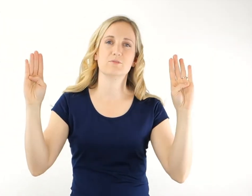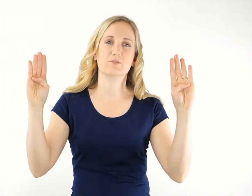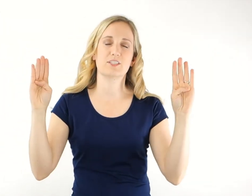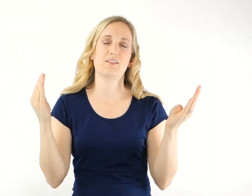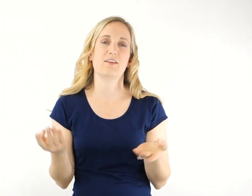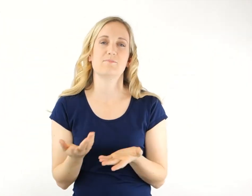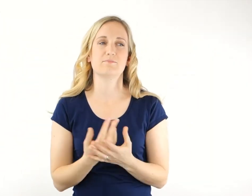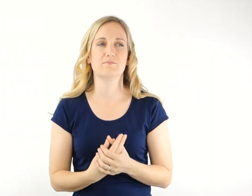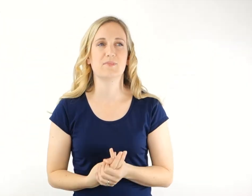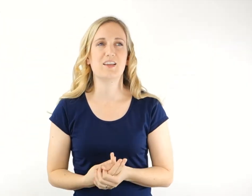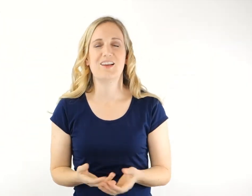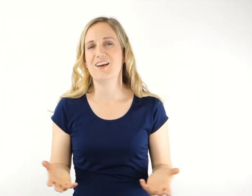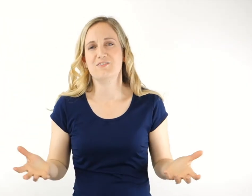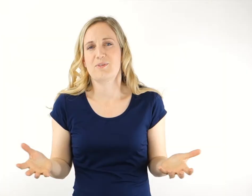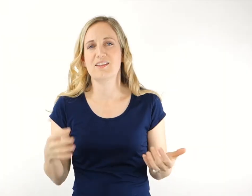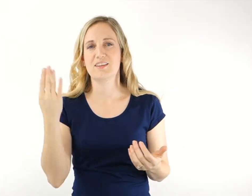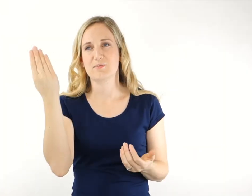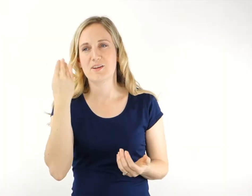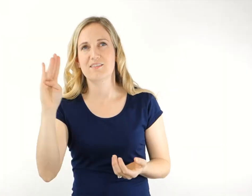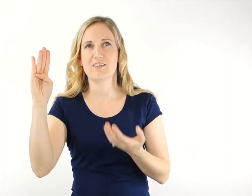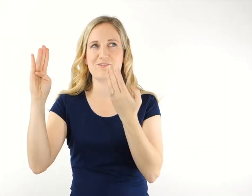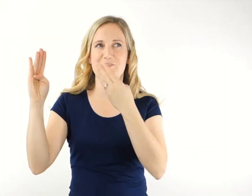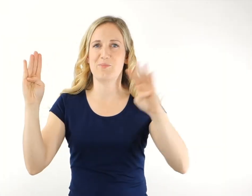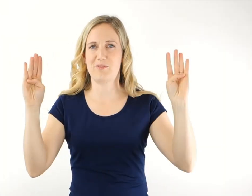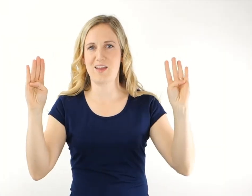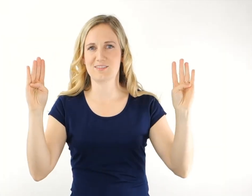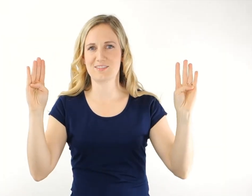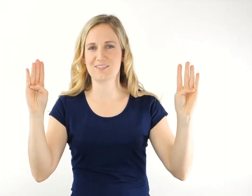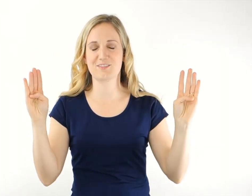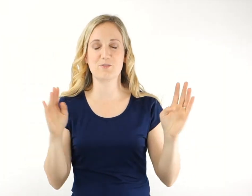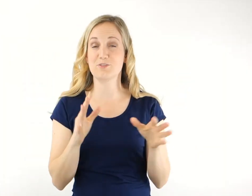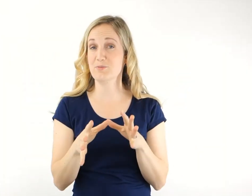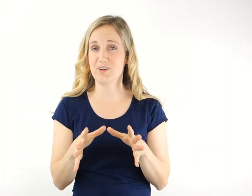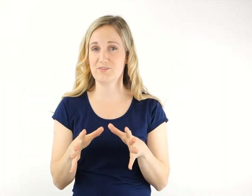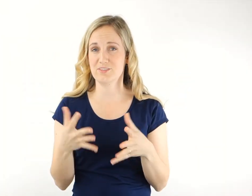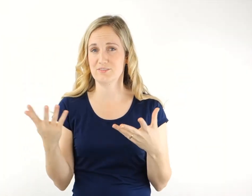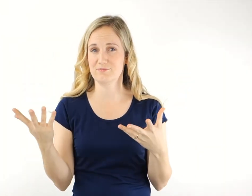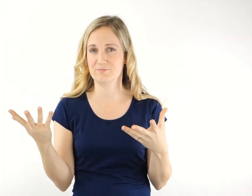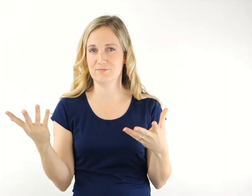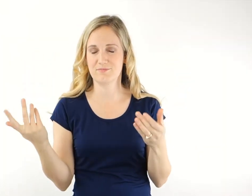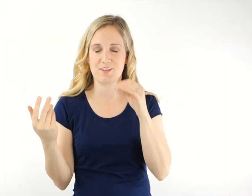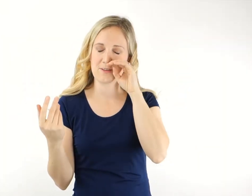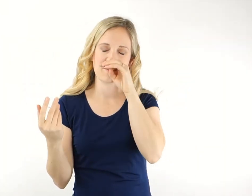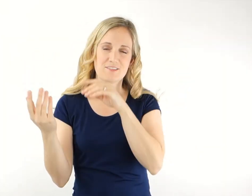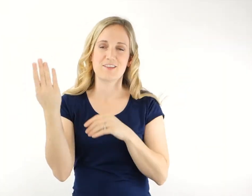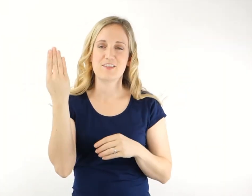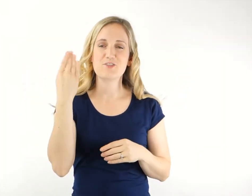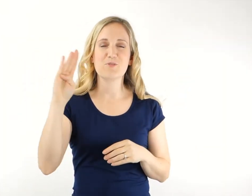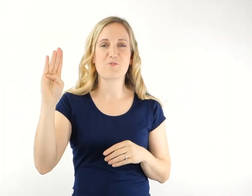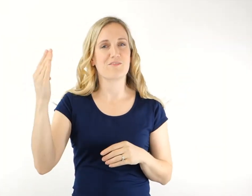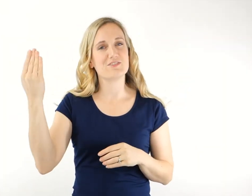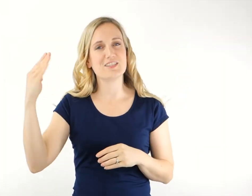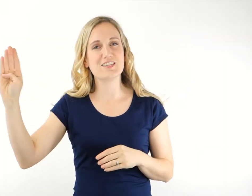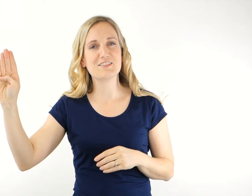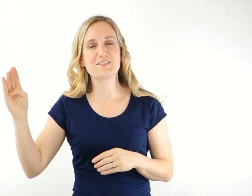which I like. I don't know why I like it, but I like using both hands. So you can do whatever your preference is.